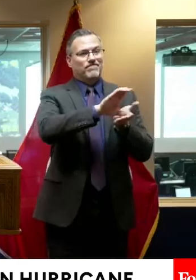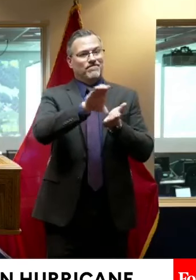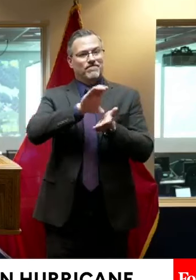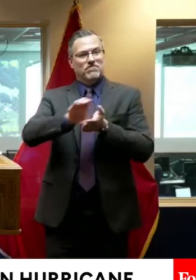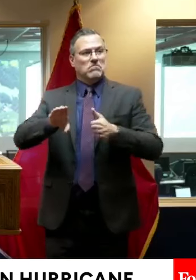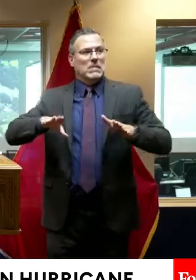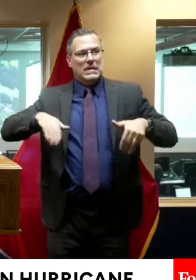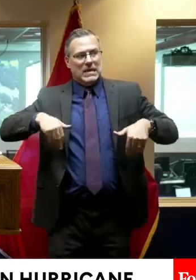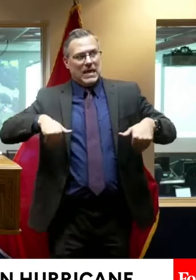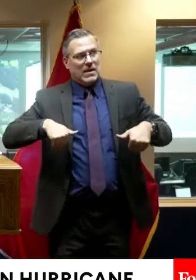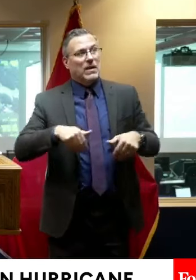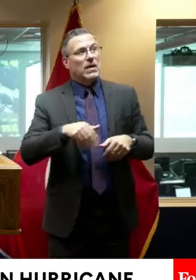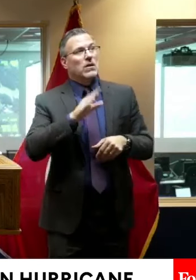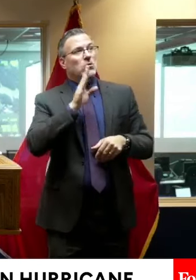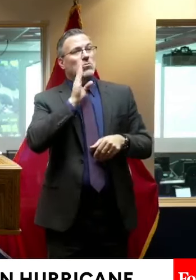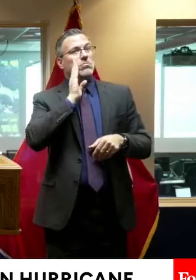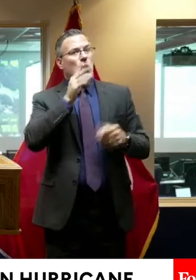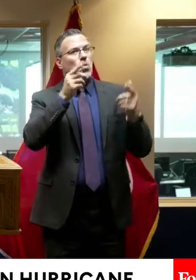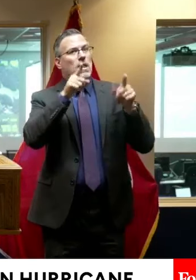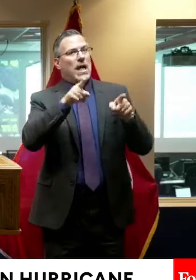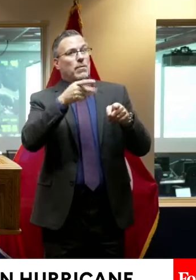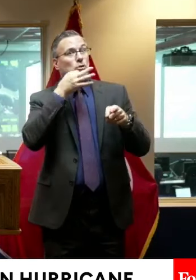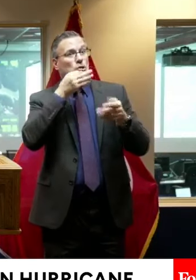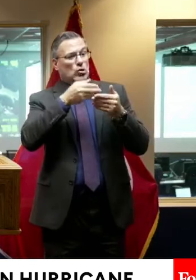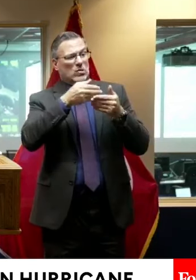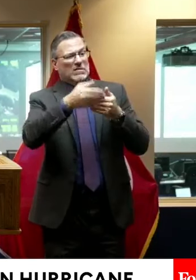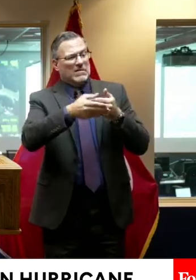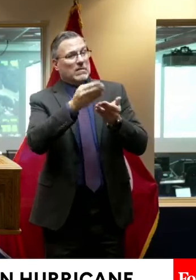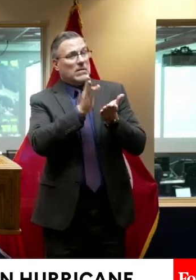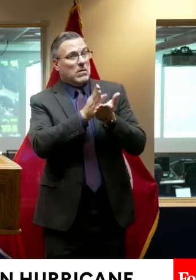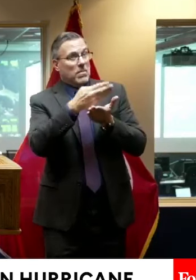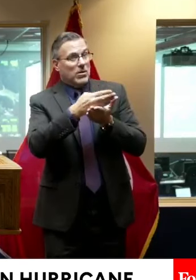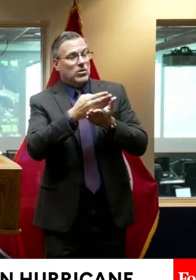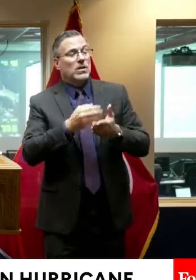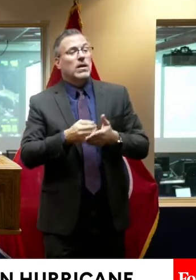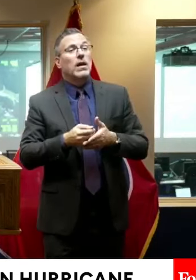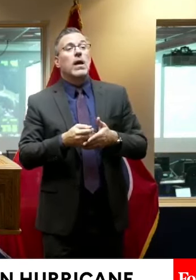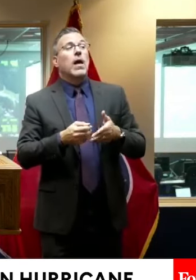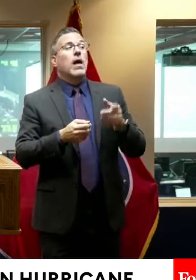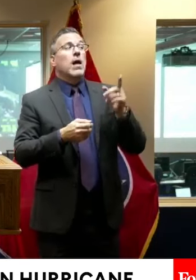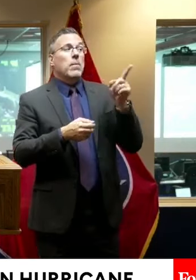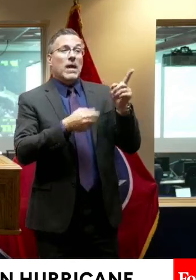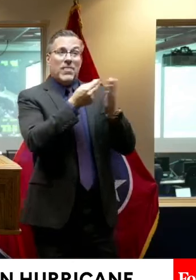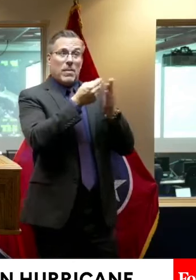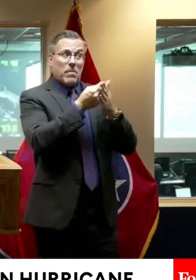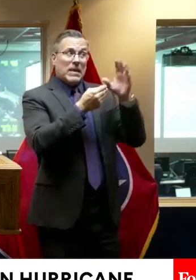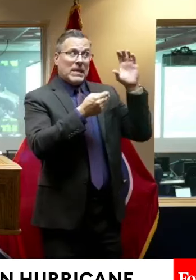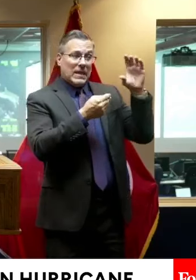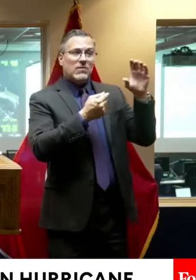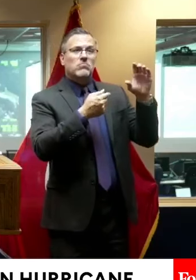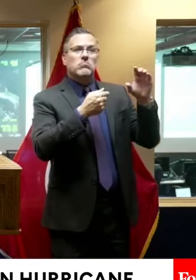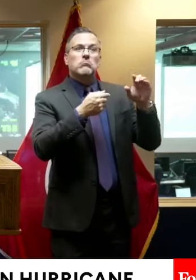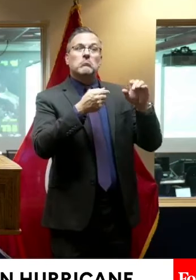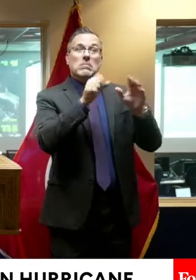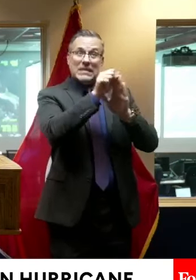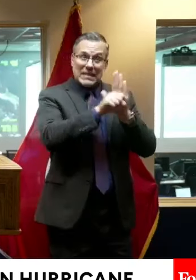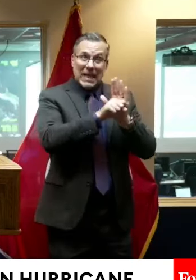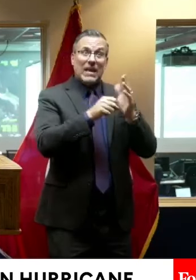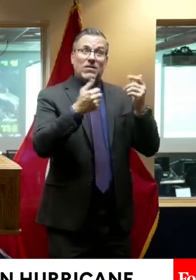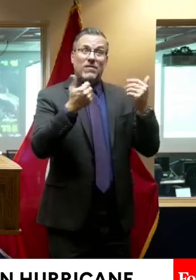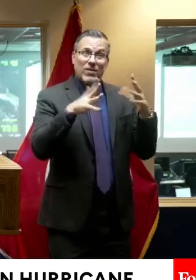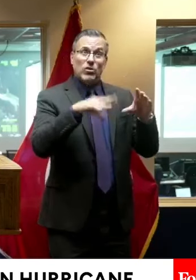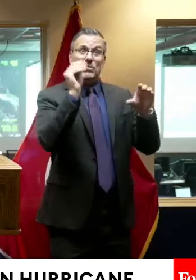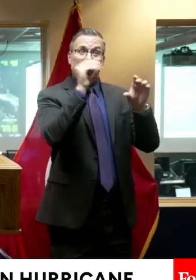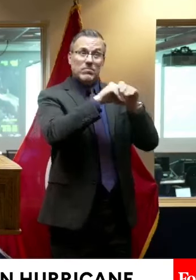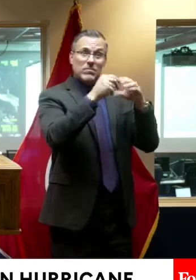That would be coming in the upcoming budget. But these dollars are ours, they're here, they're available,